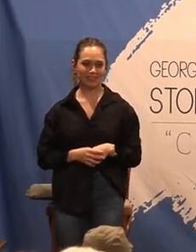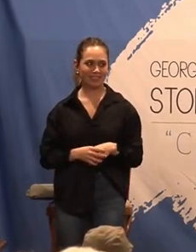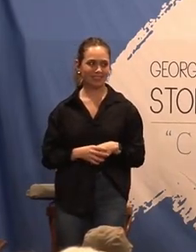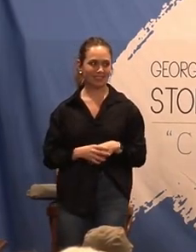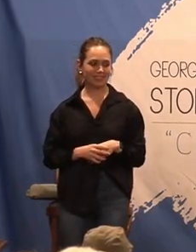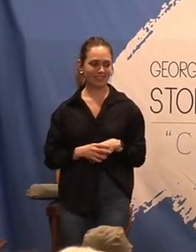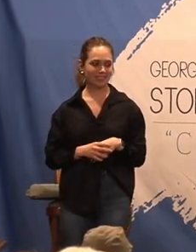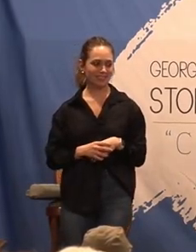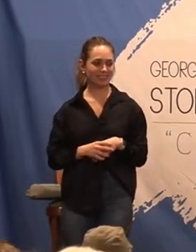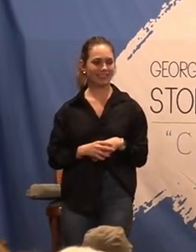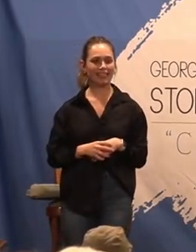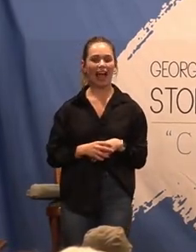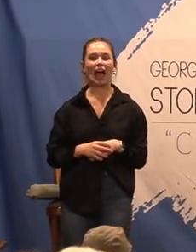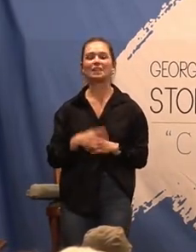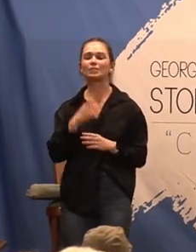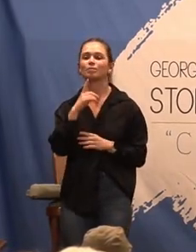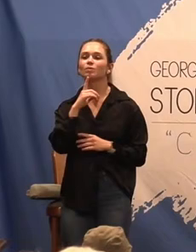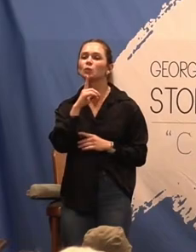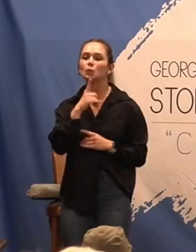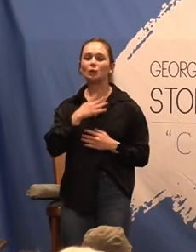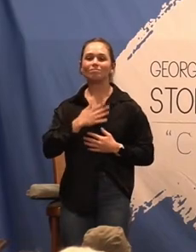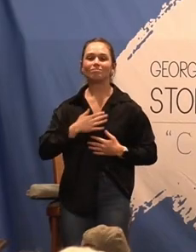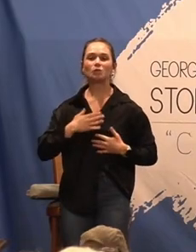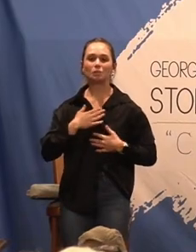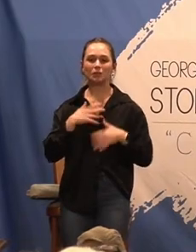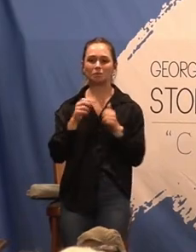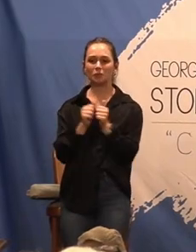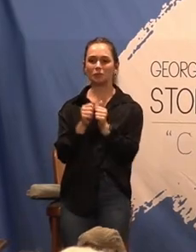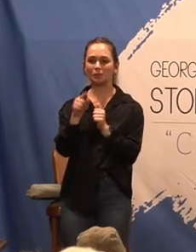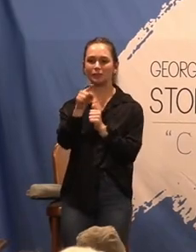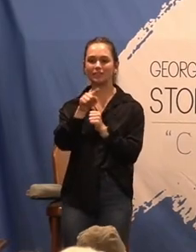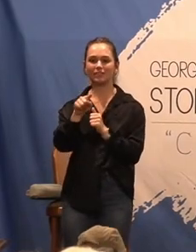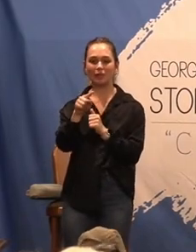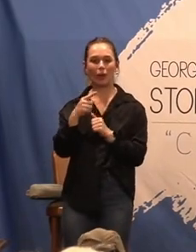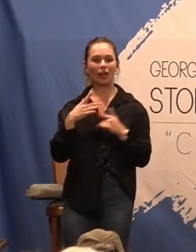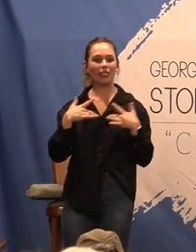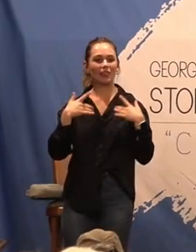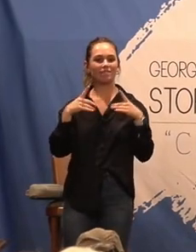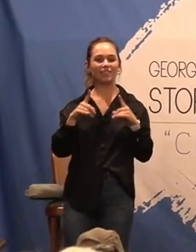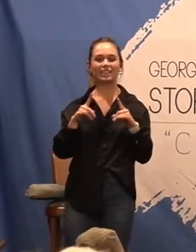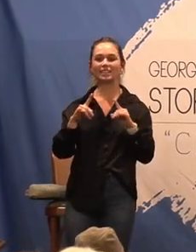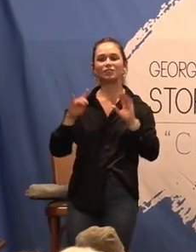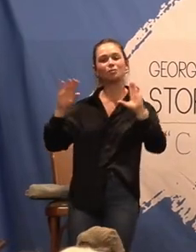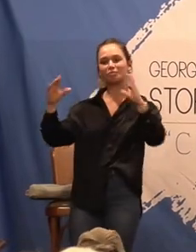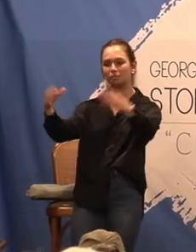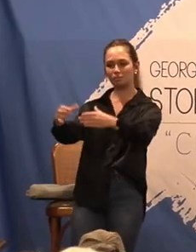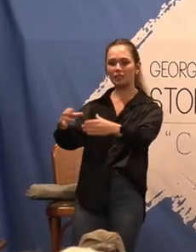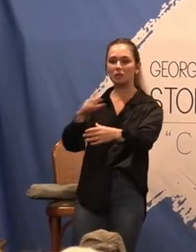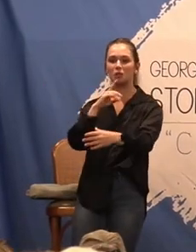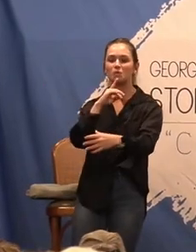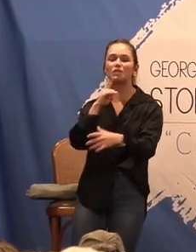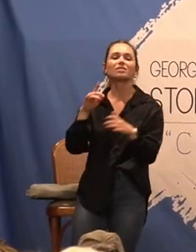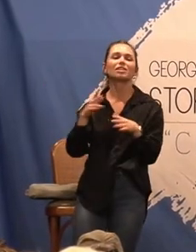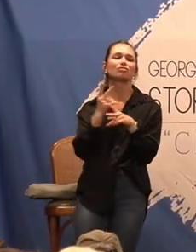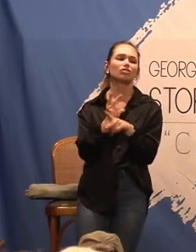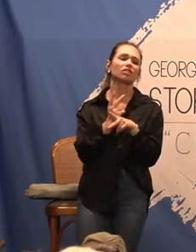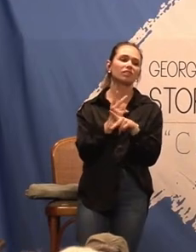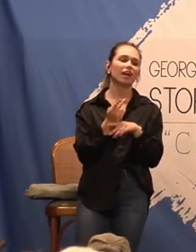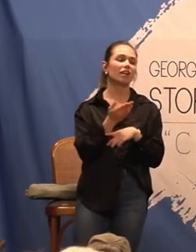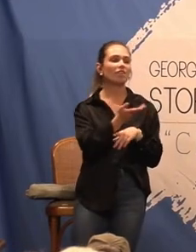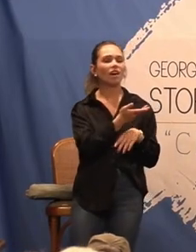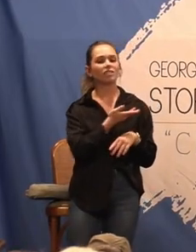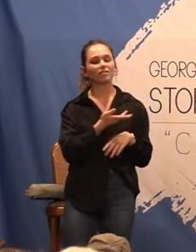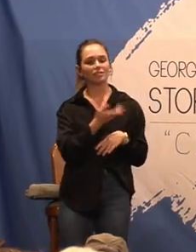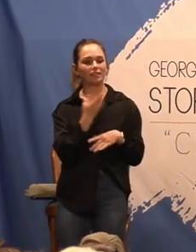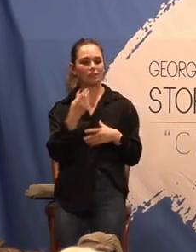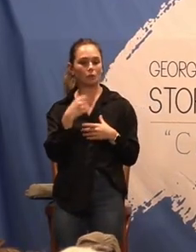Oh, it is a pure pleasure to be with you. And the festival committee, it does indeed take such good care of us,